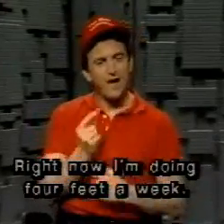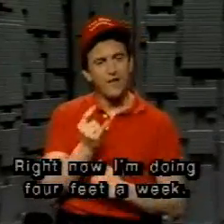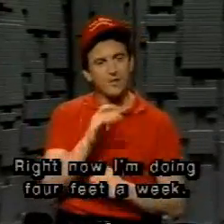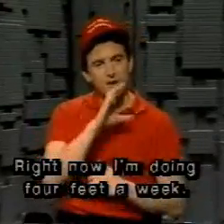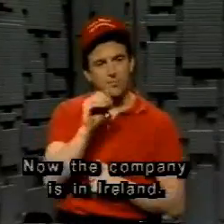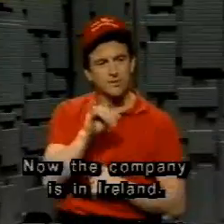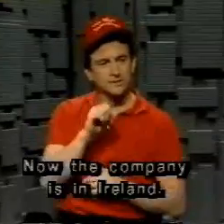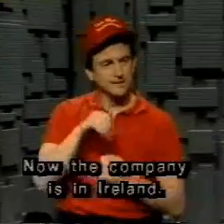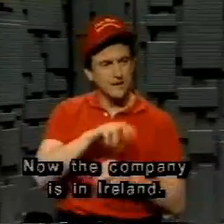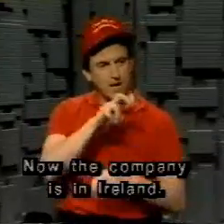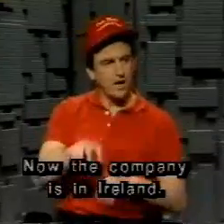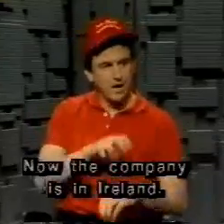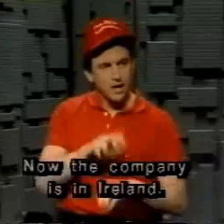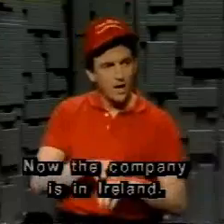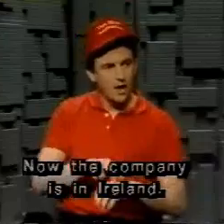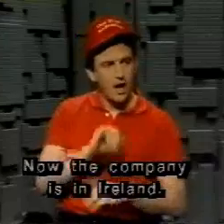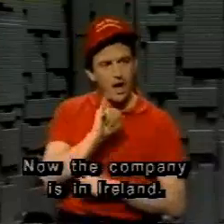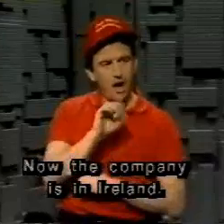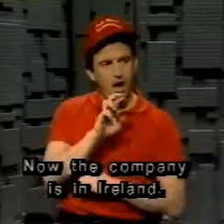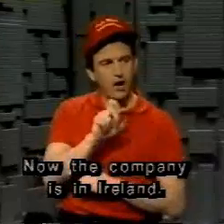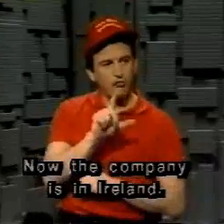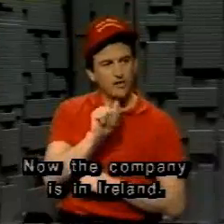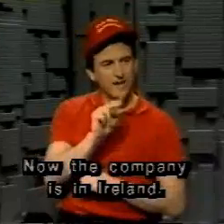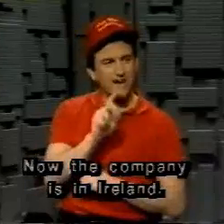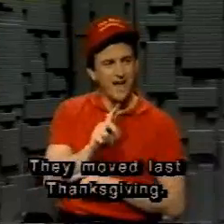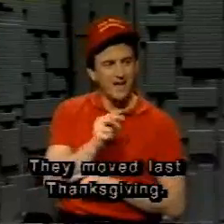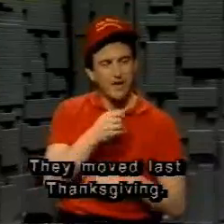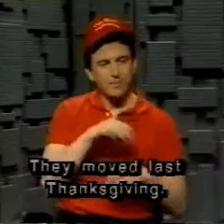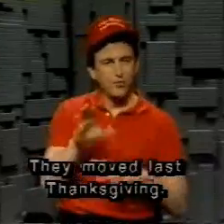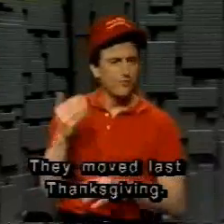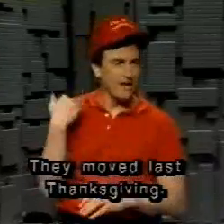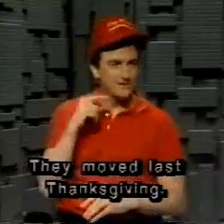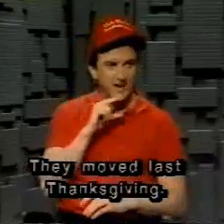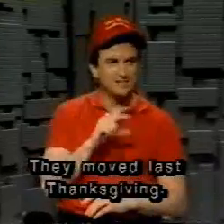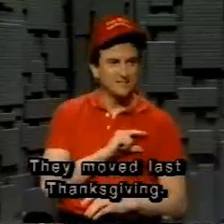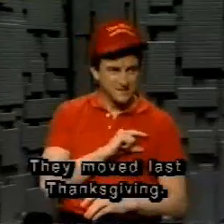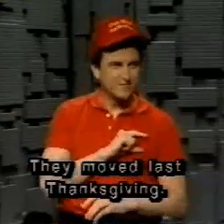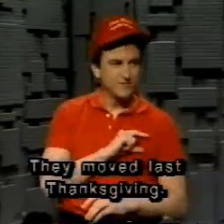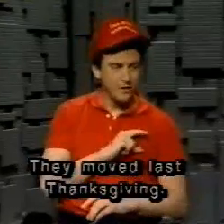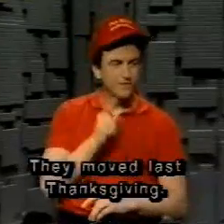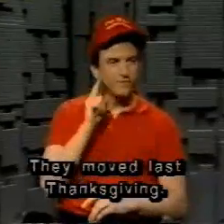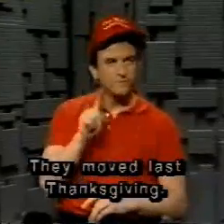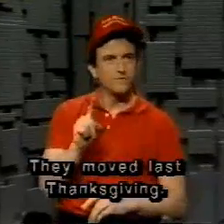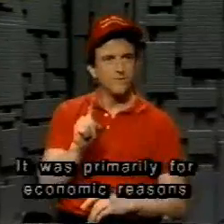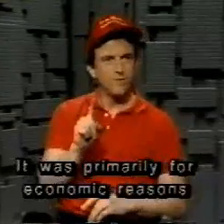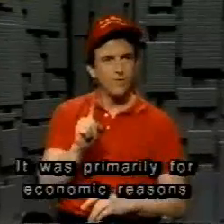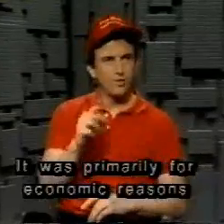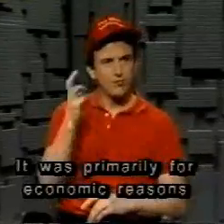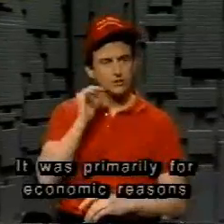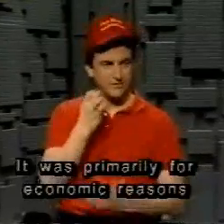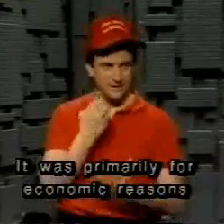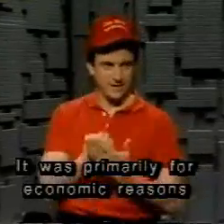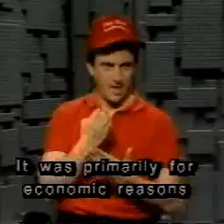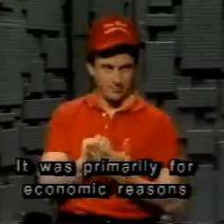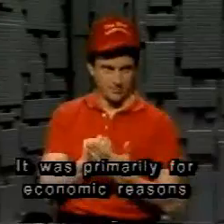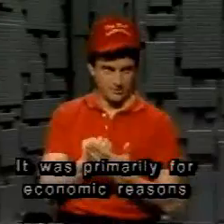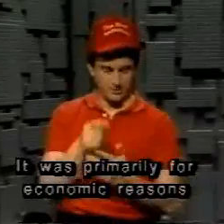Now the company is in Ireland. They moved last Thanksgiving. It was primarily for